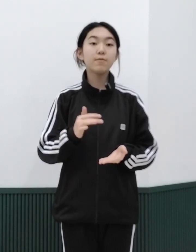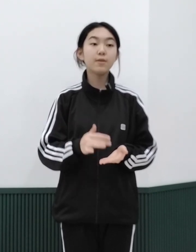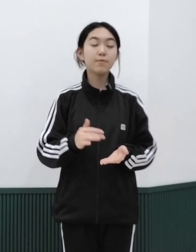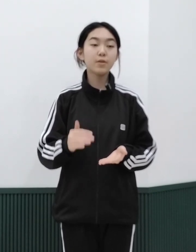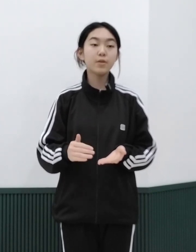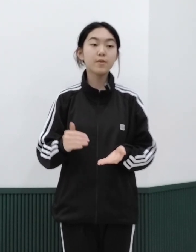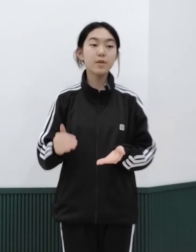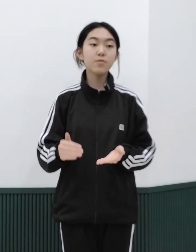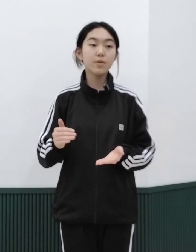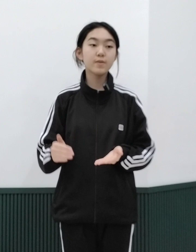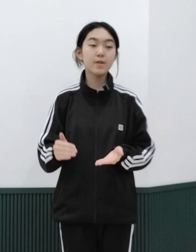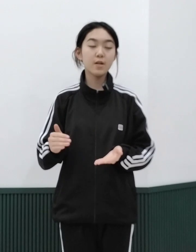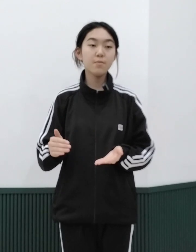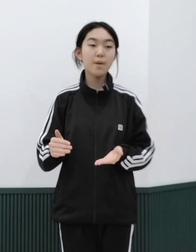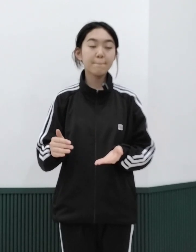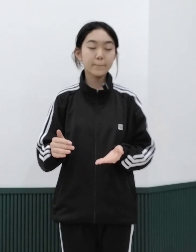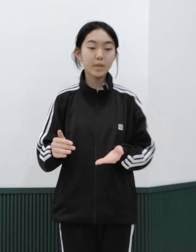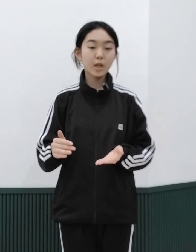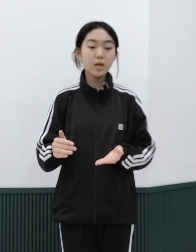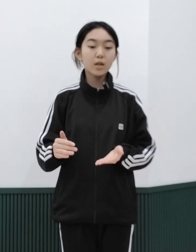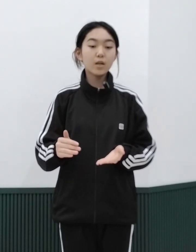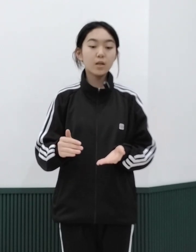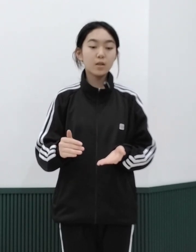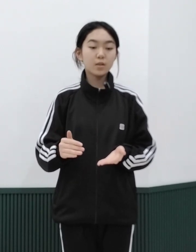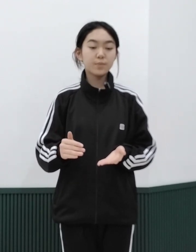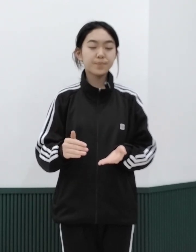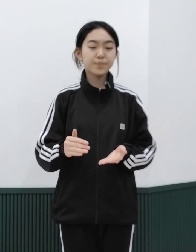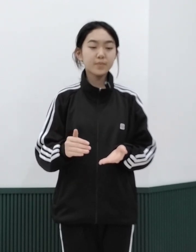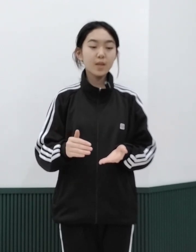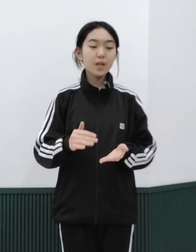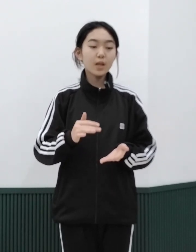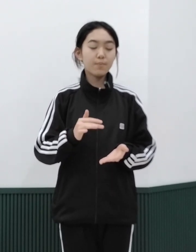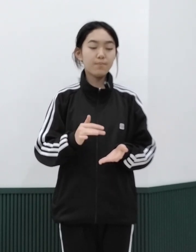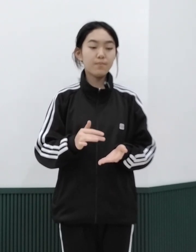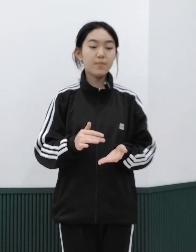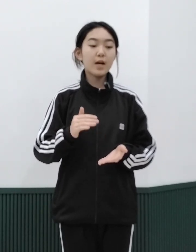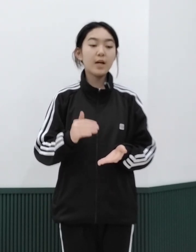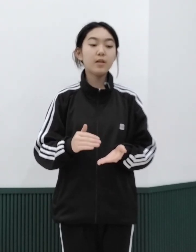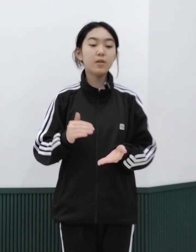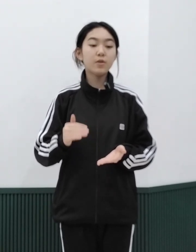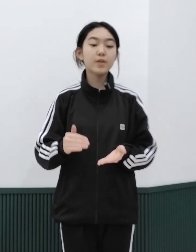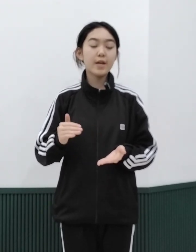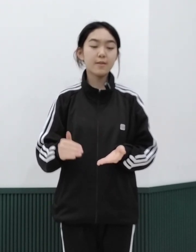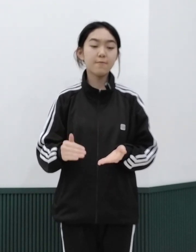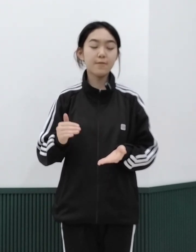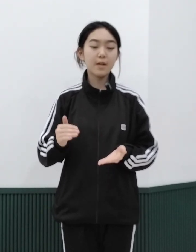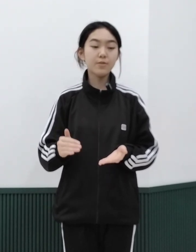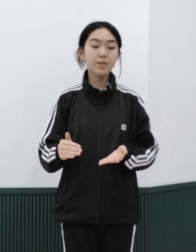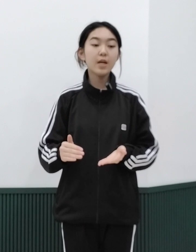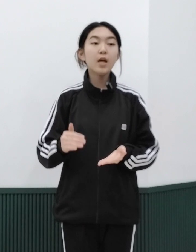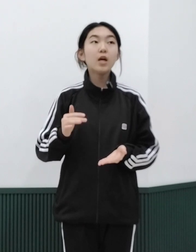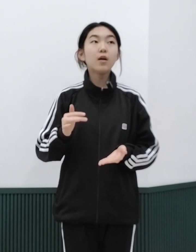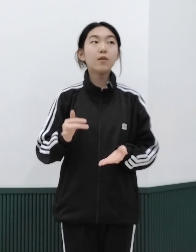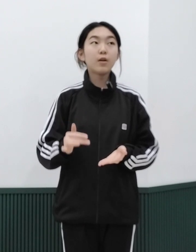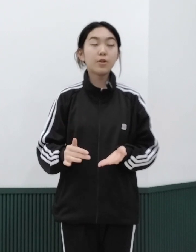before the sun was up, I looked and found a